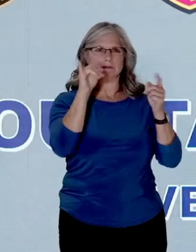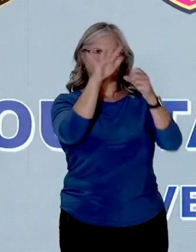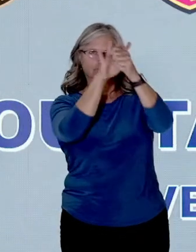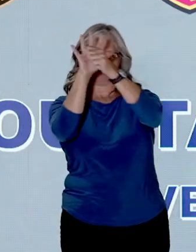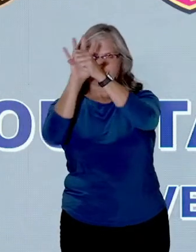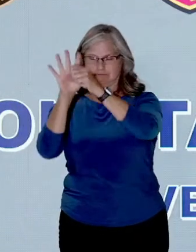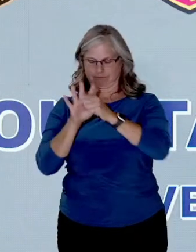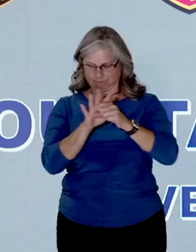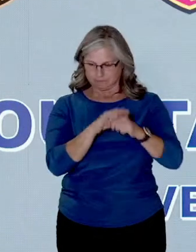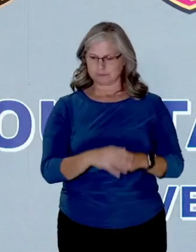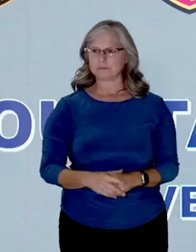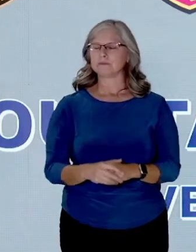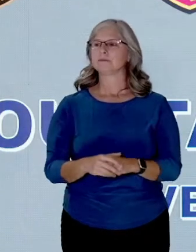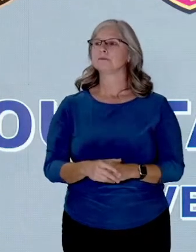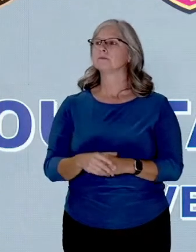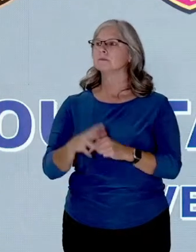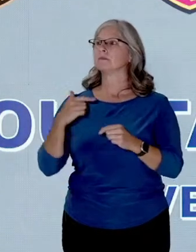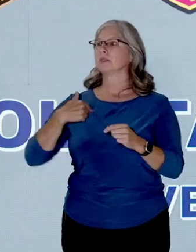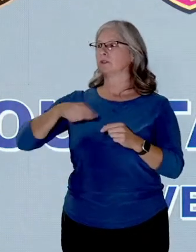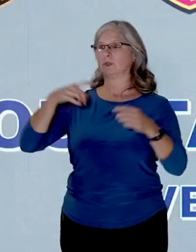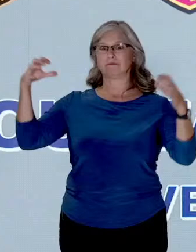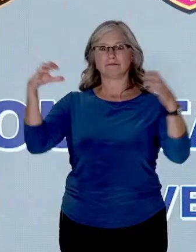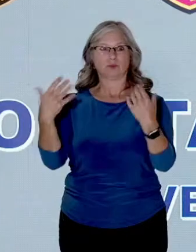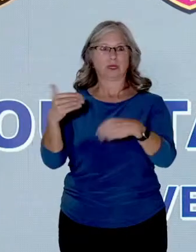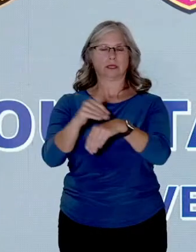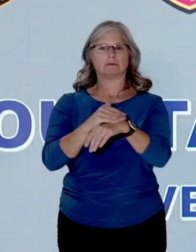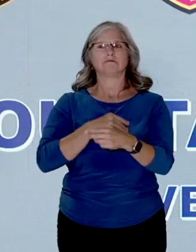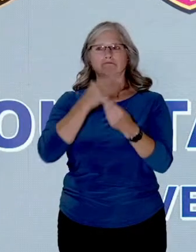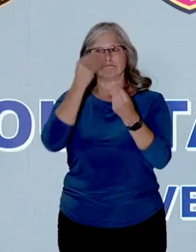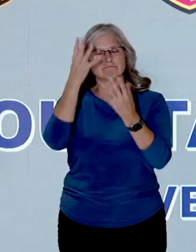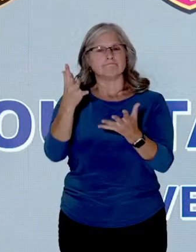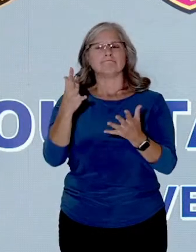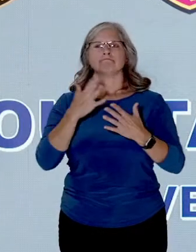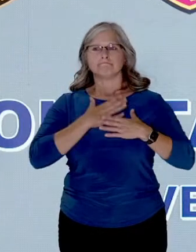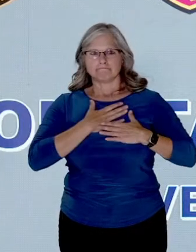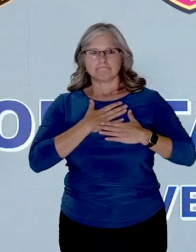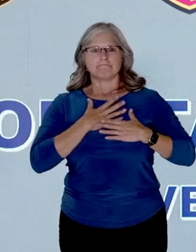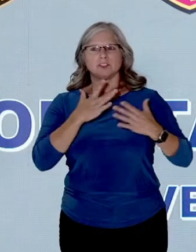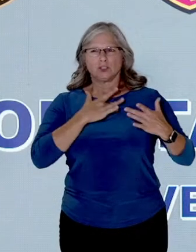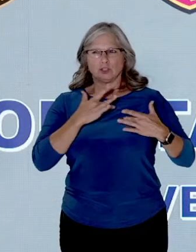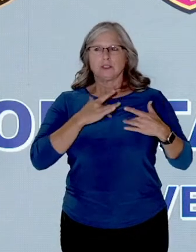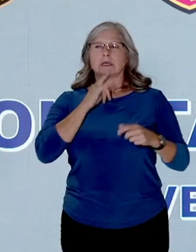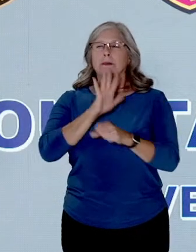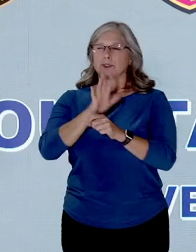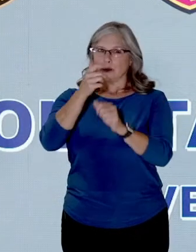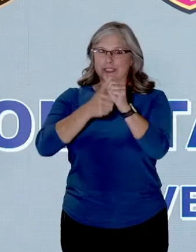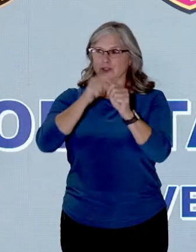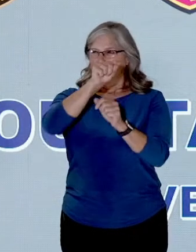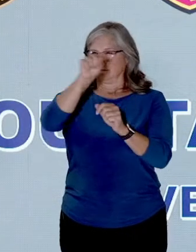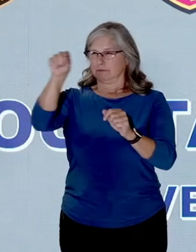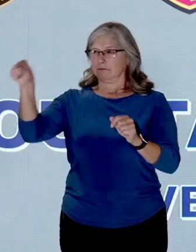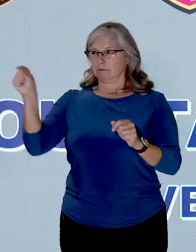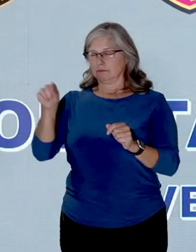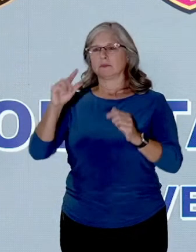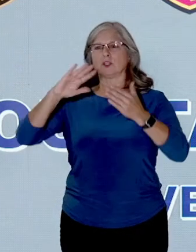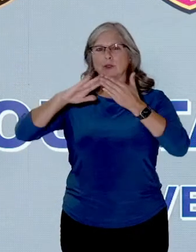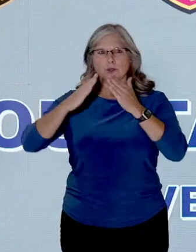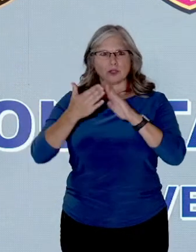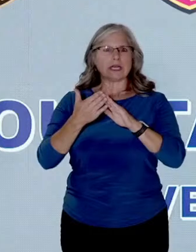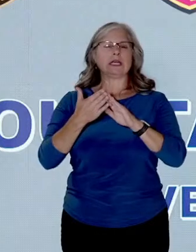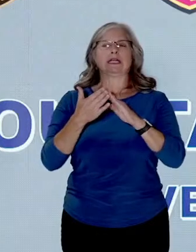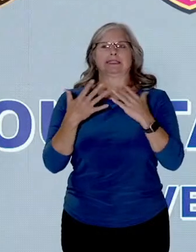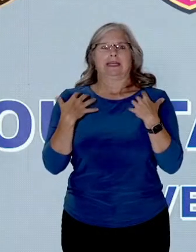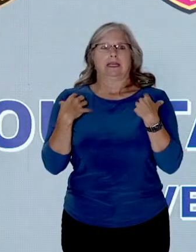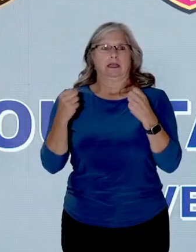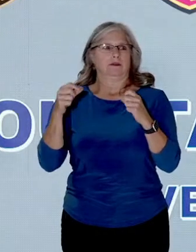about. So as we come together tonight, I want to start by expressing my deep concern and commitment to each of you, and as this community is